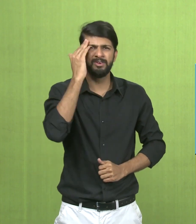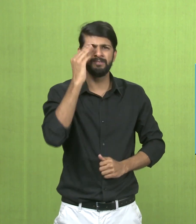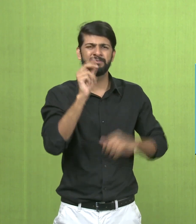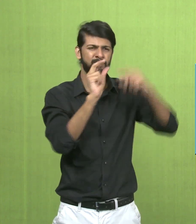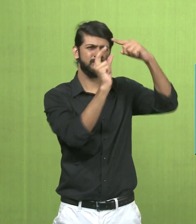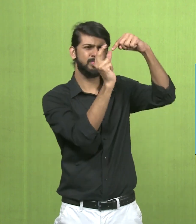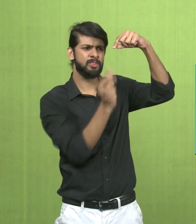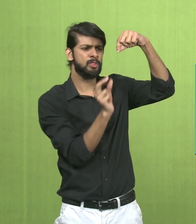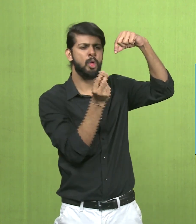Grape wine,